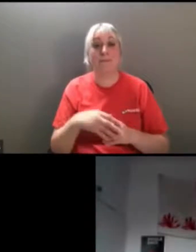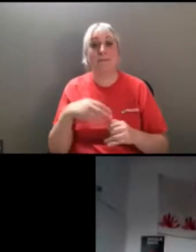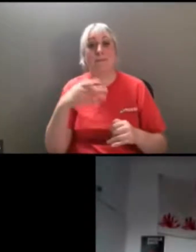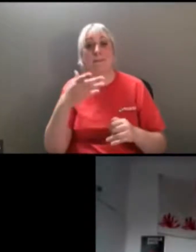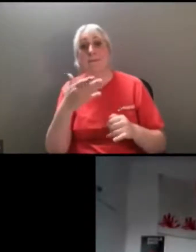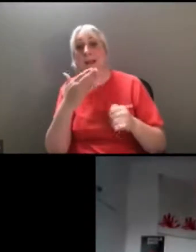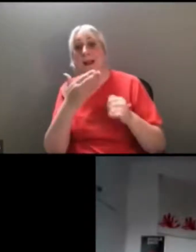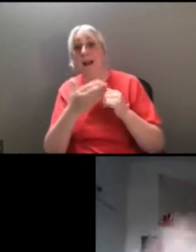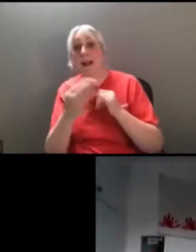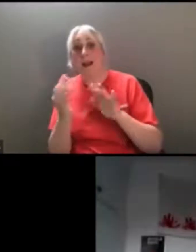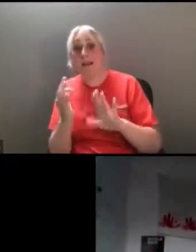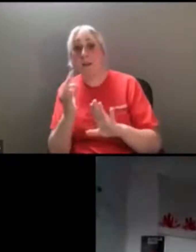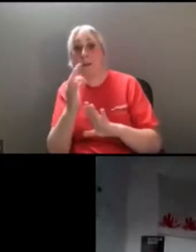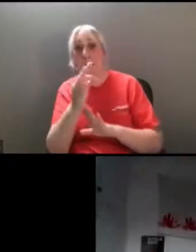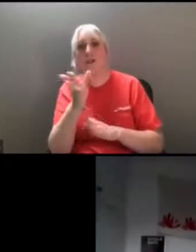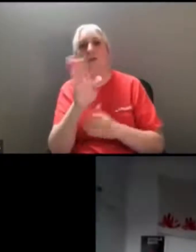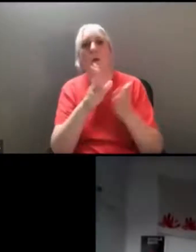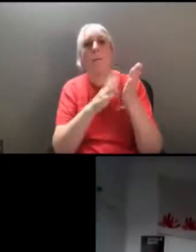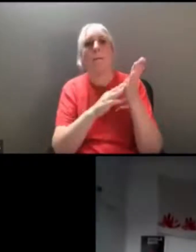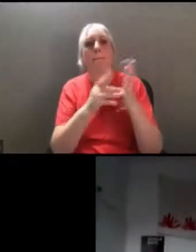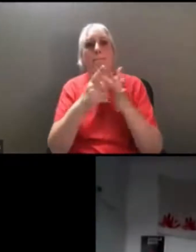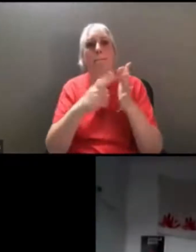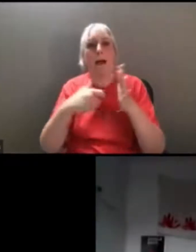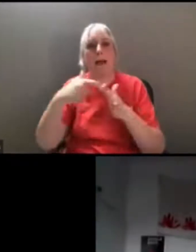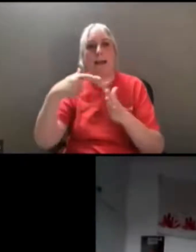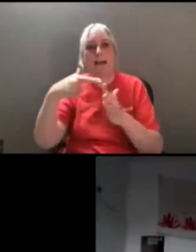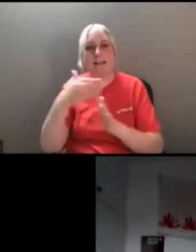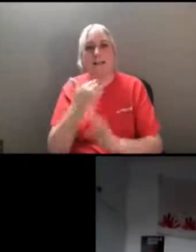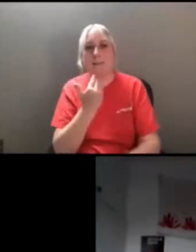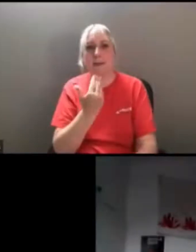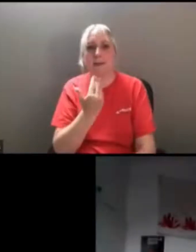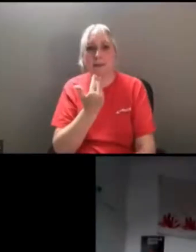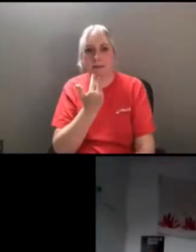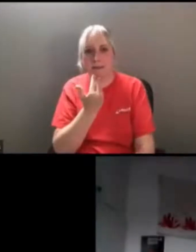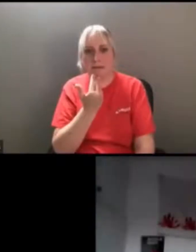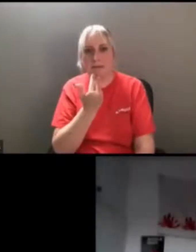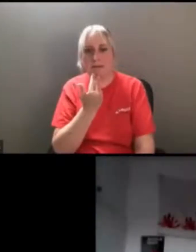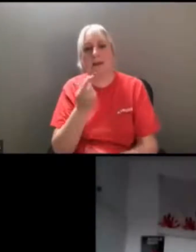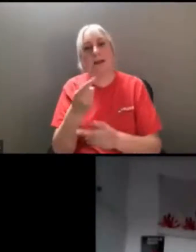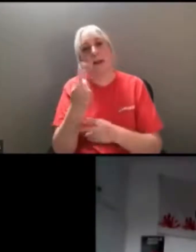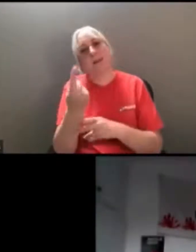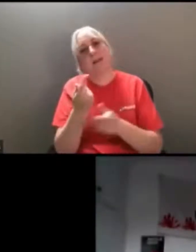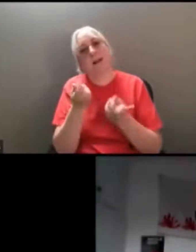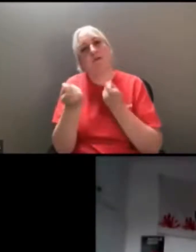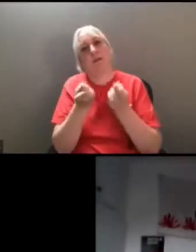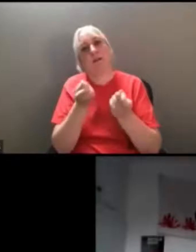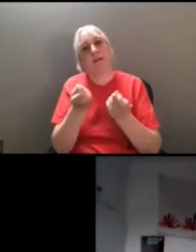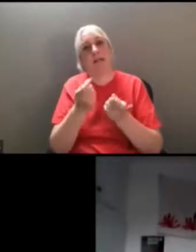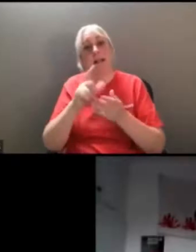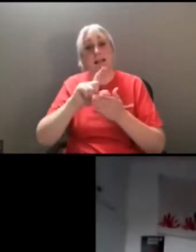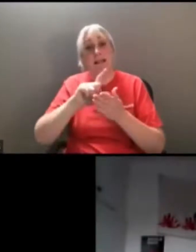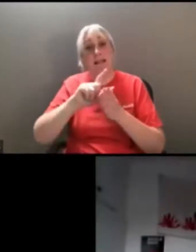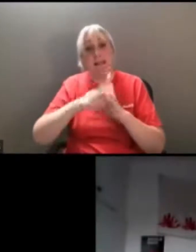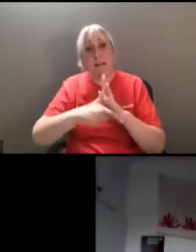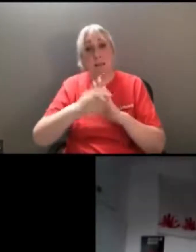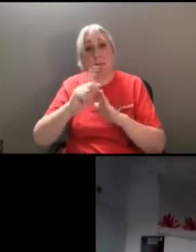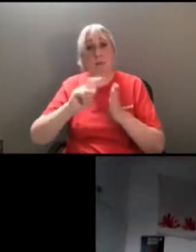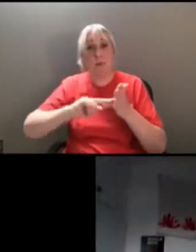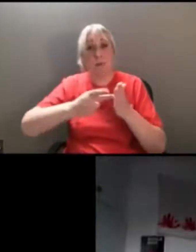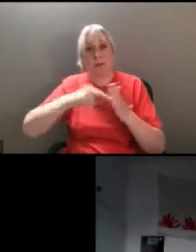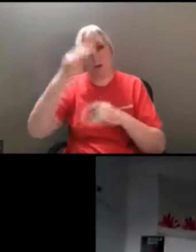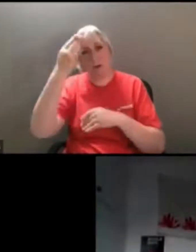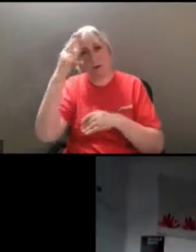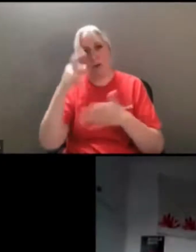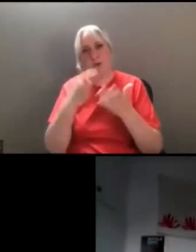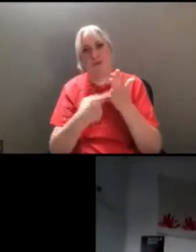and that's from Mike Smith, who runs the Disabled People's Organisation REAL, and it's based in